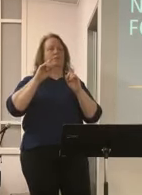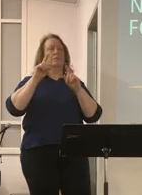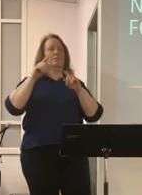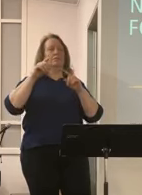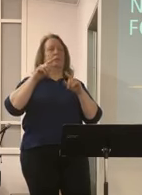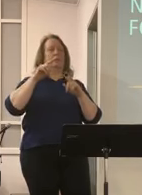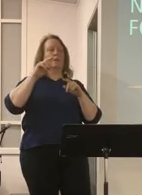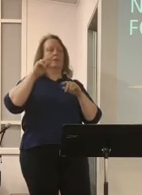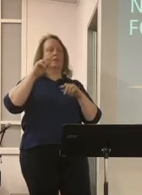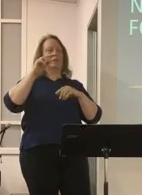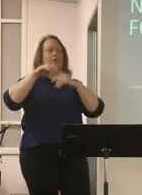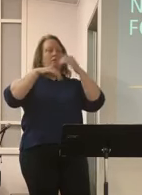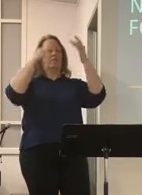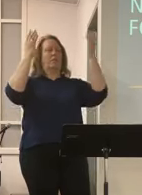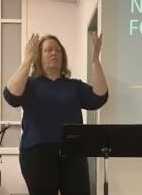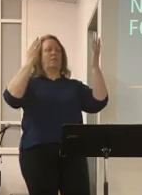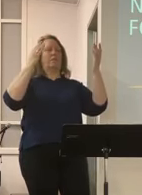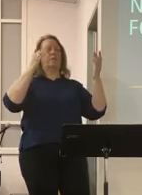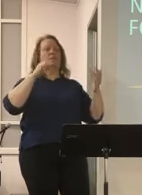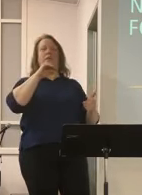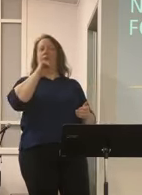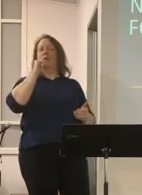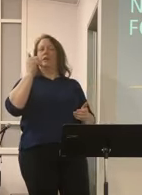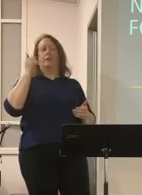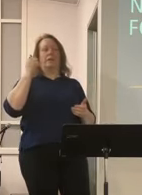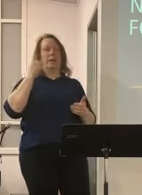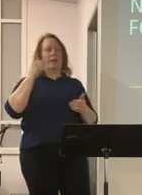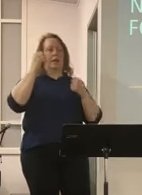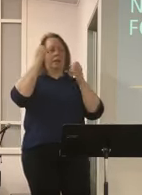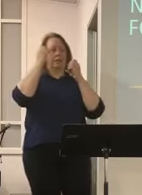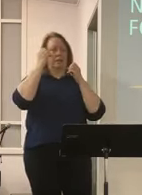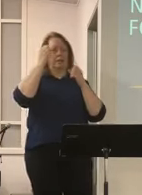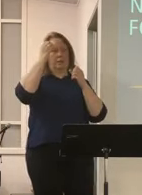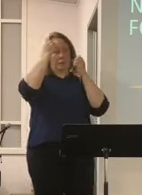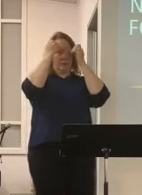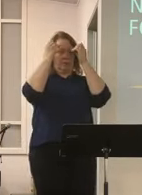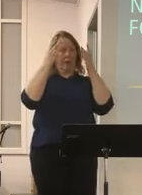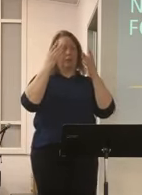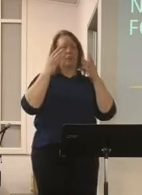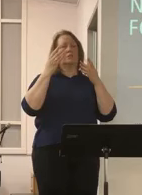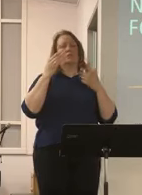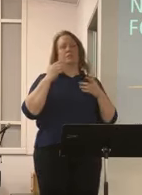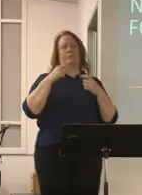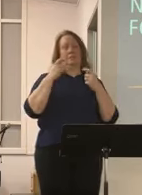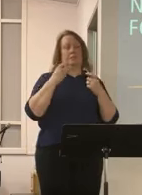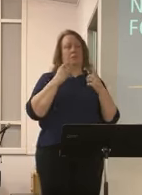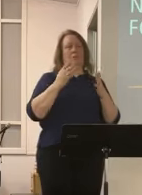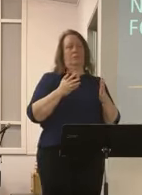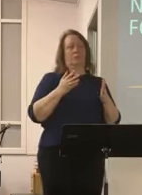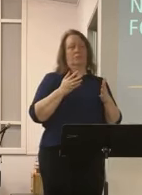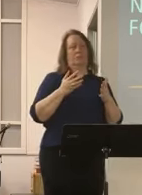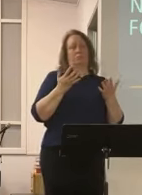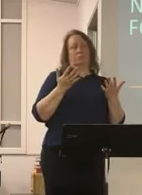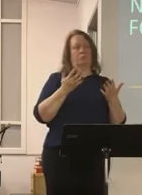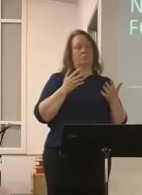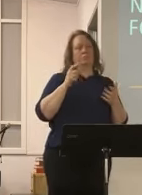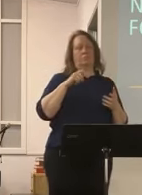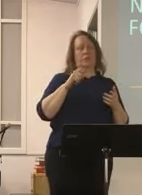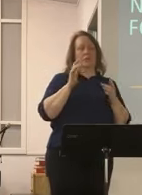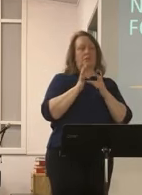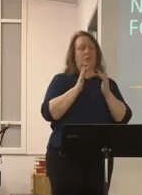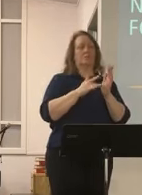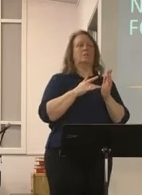never admitted that they were lost and they actually need Jesus. They just say they're going to heaven